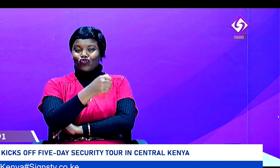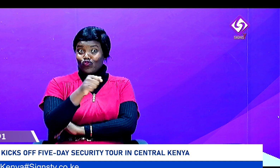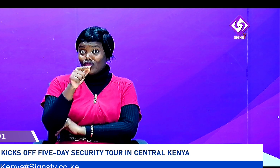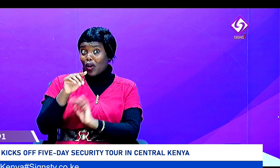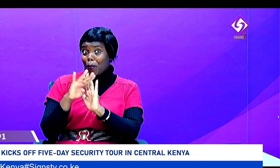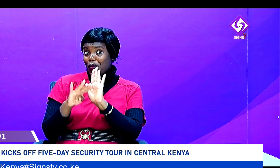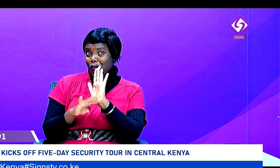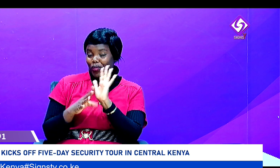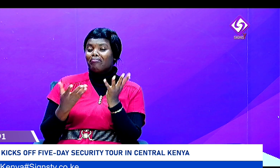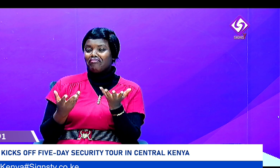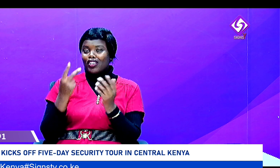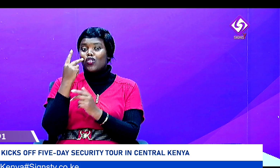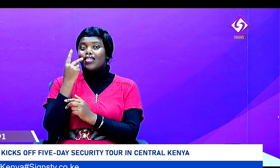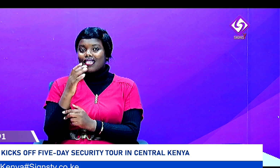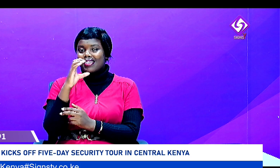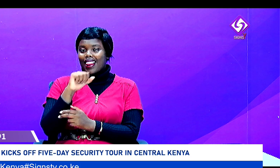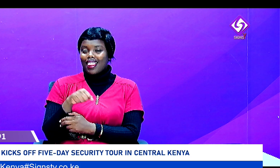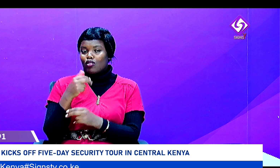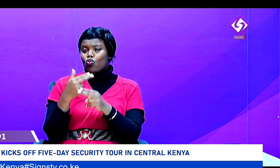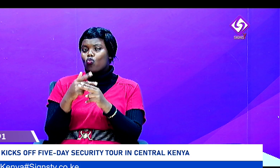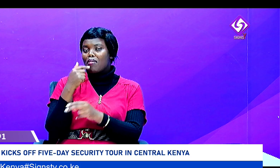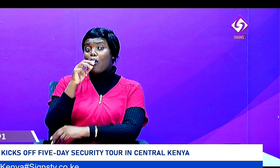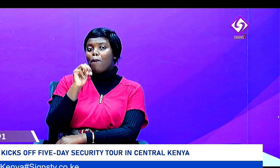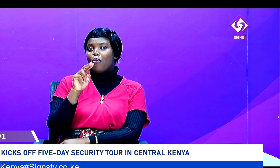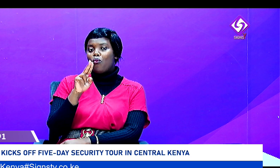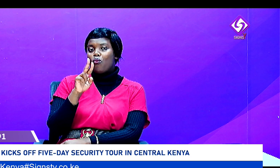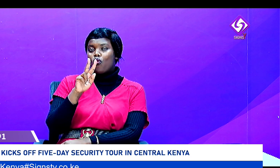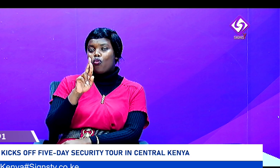During the 5-day tour, CS Murkomen will also hold security briefings,